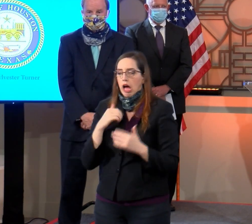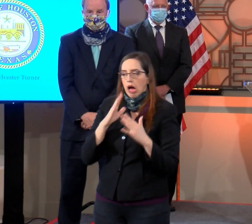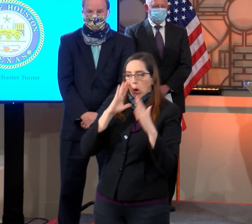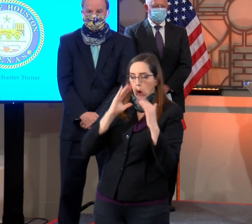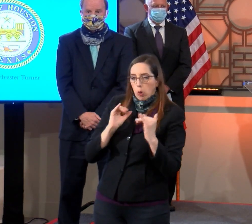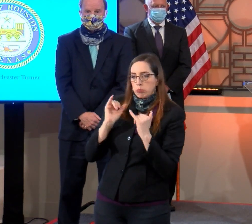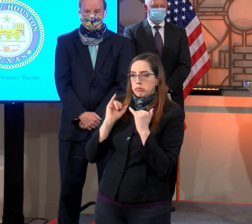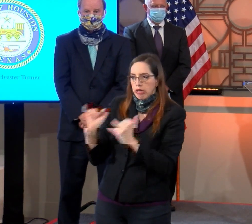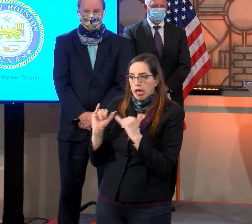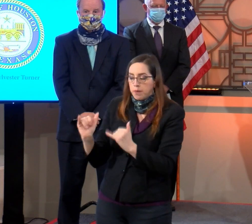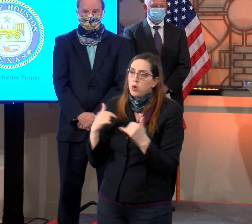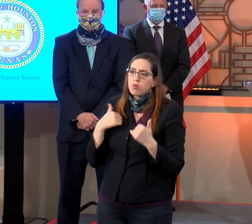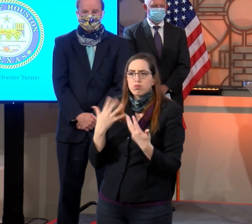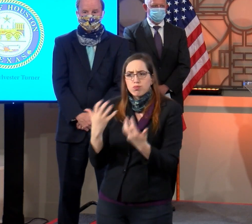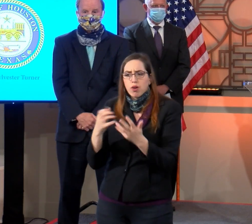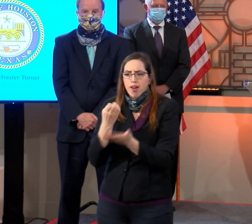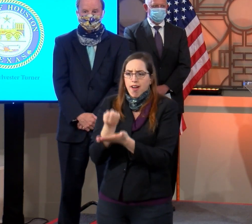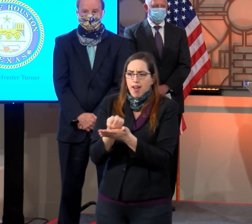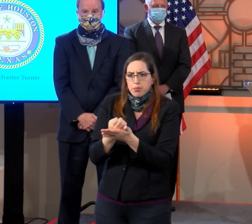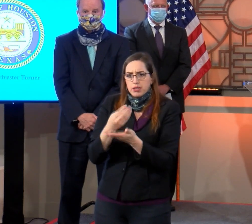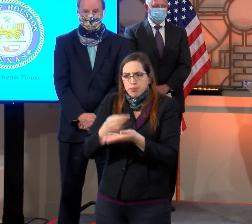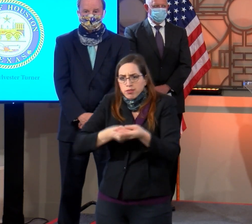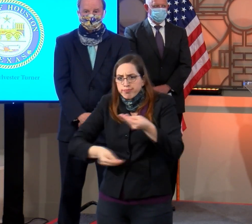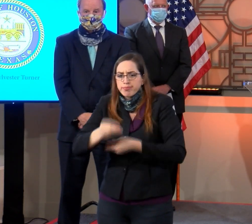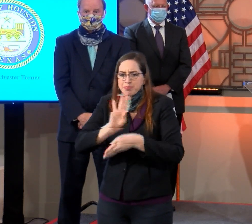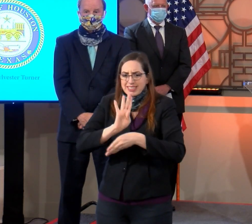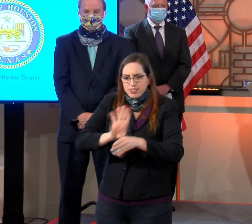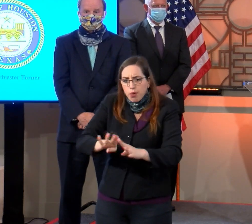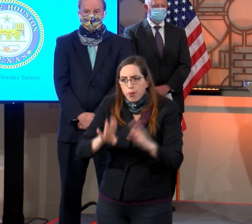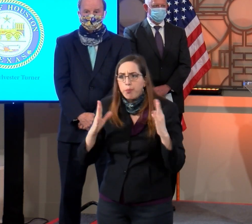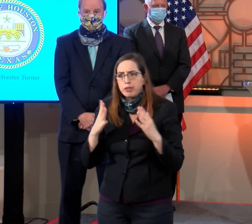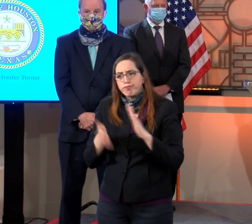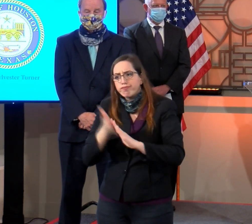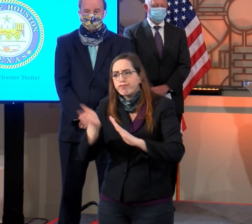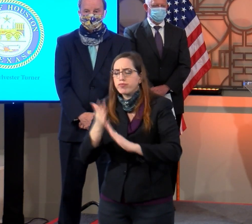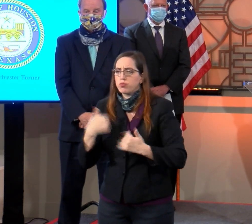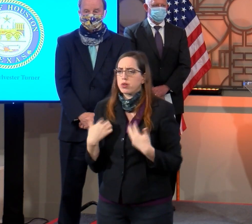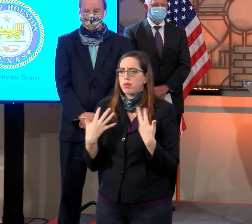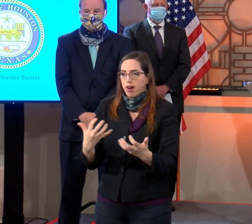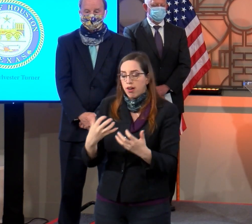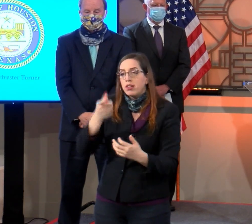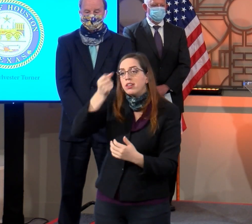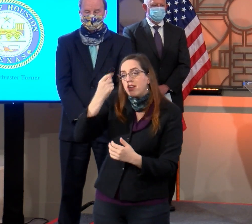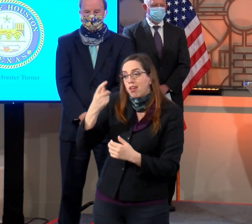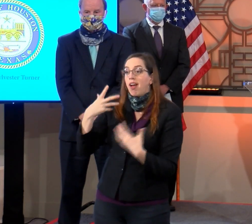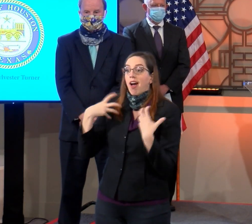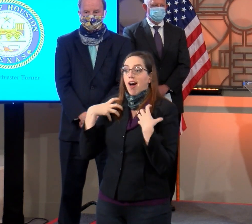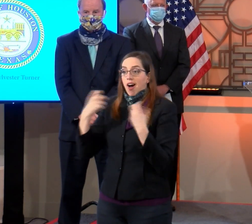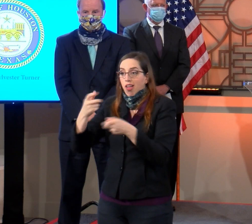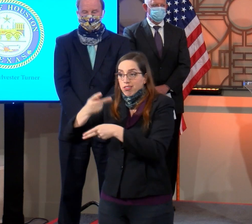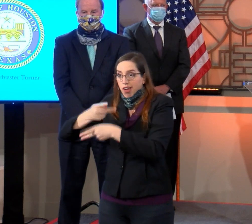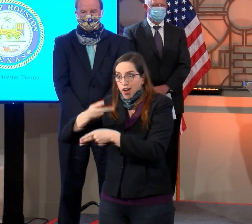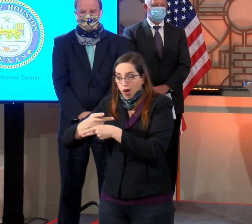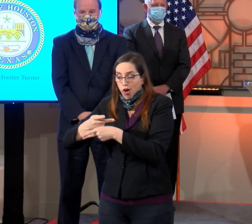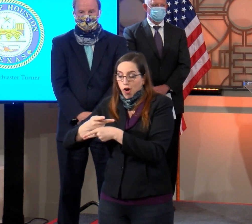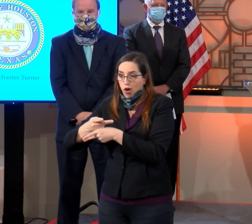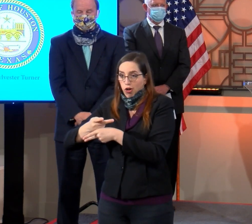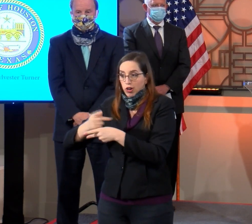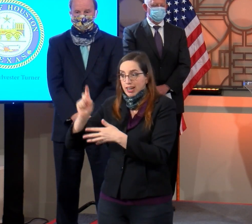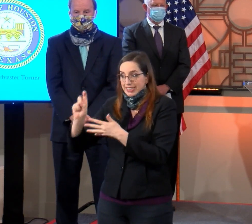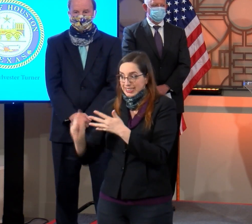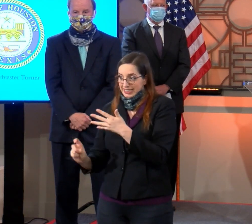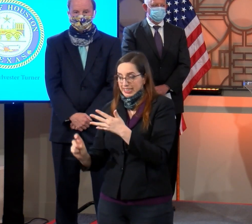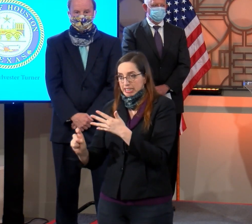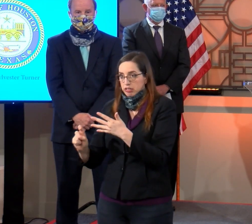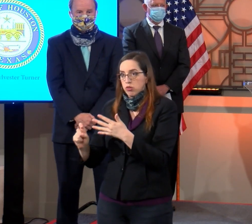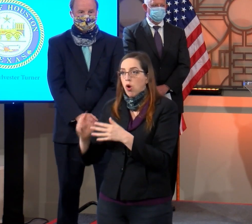our economy back up and going. We also want to make sure that our healthcare needs are not